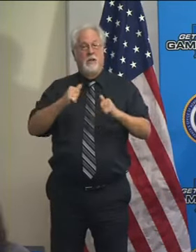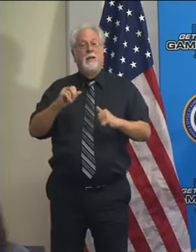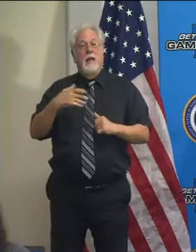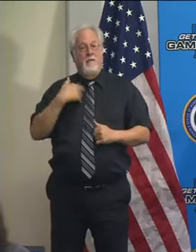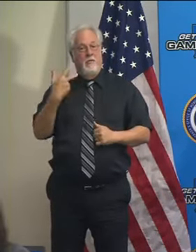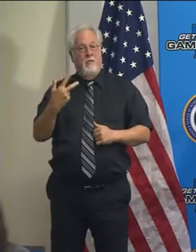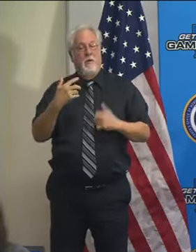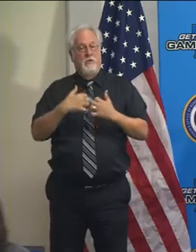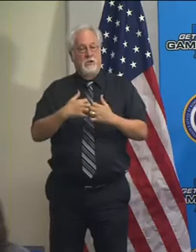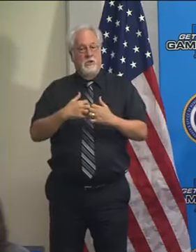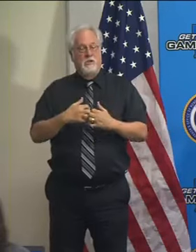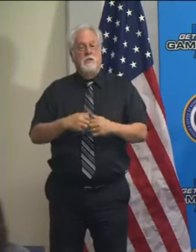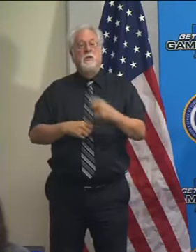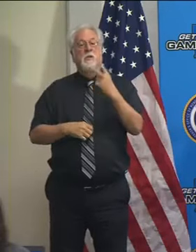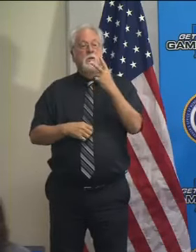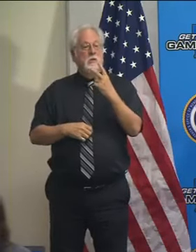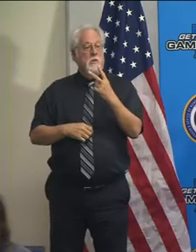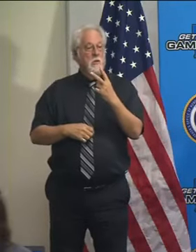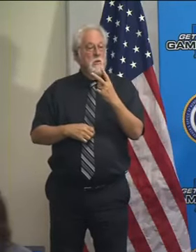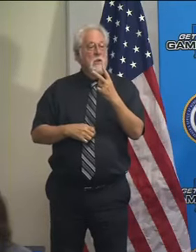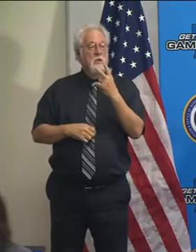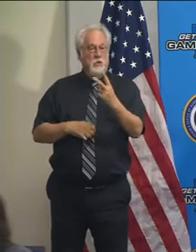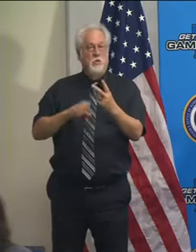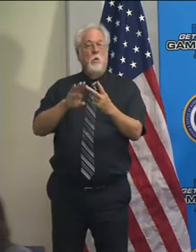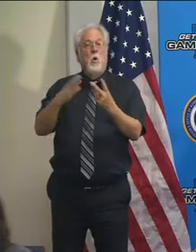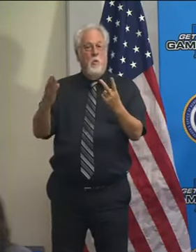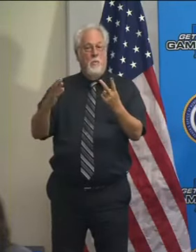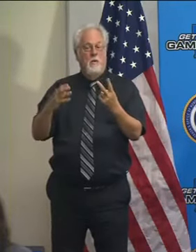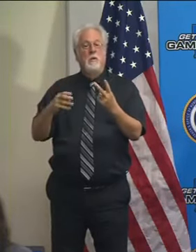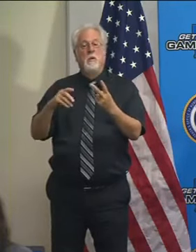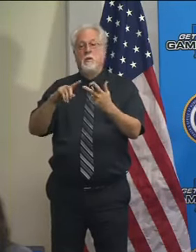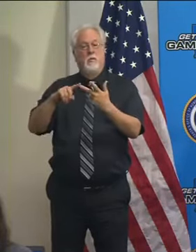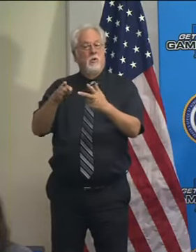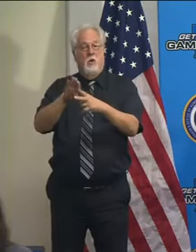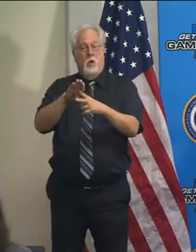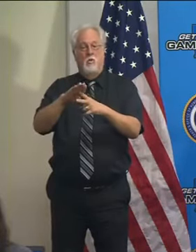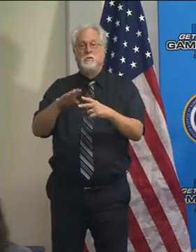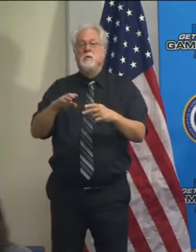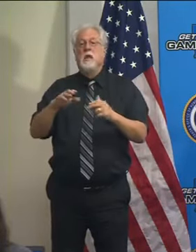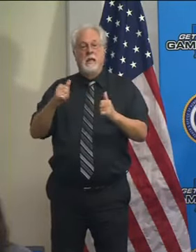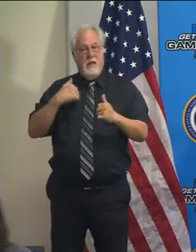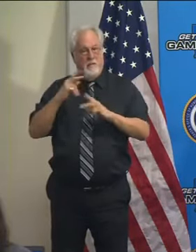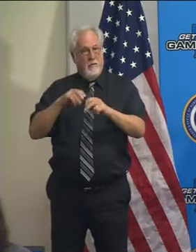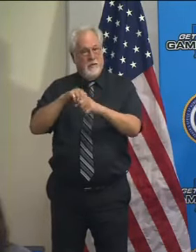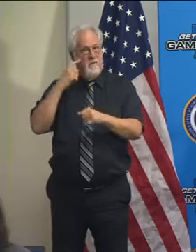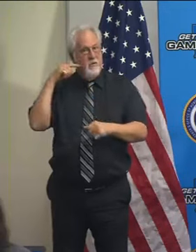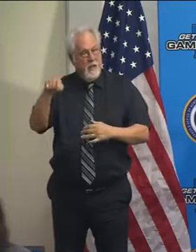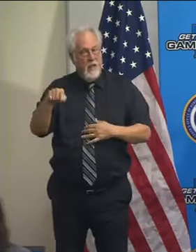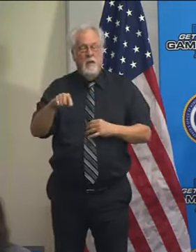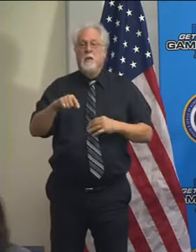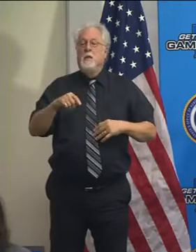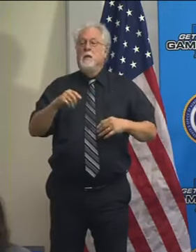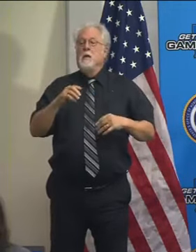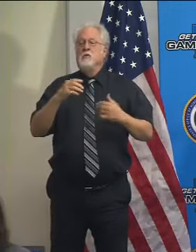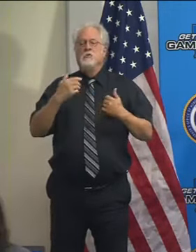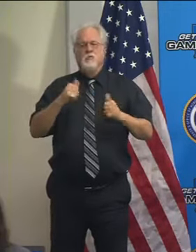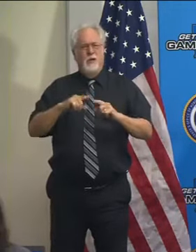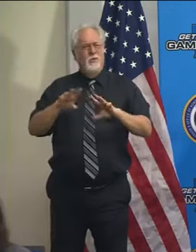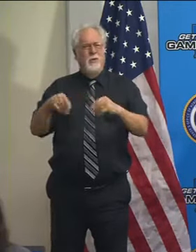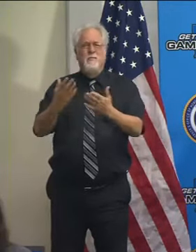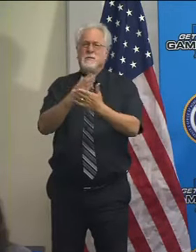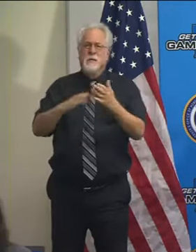2 of those 3 can remain open, and they can have customers inside for that as well. Another thing we're doing to try to give them